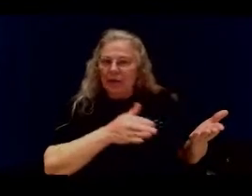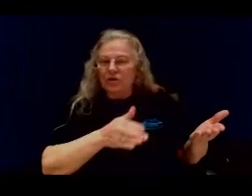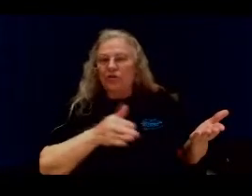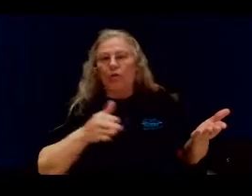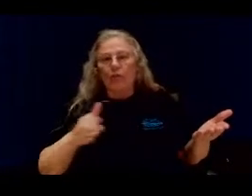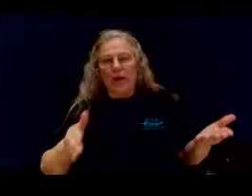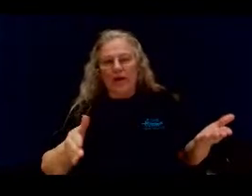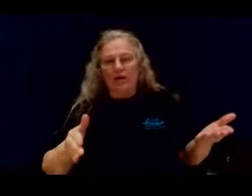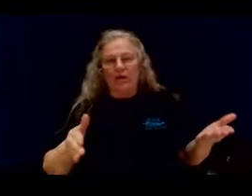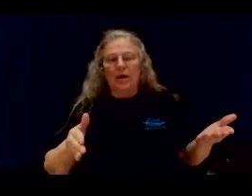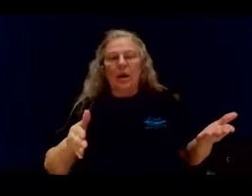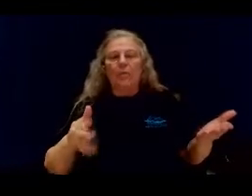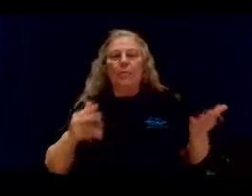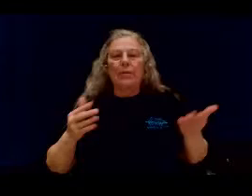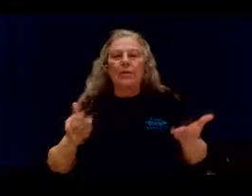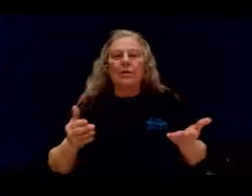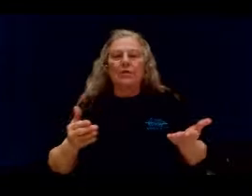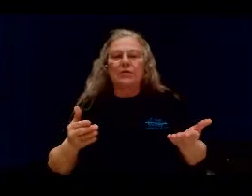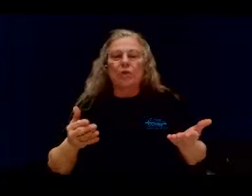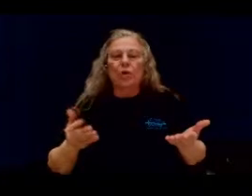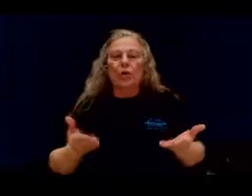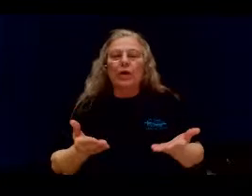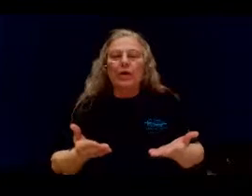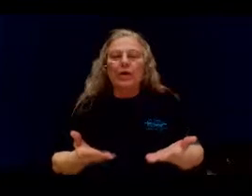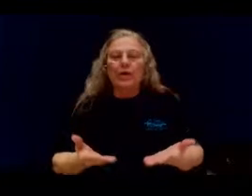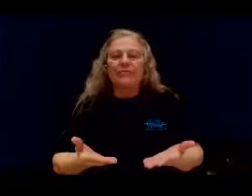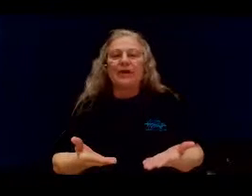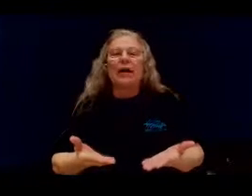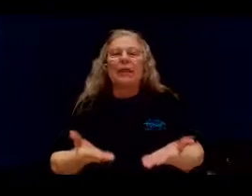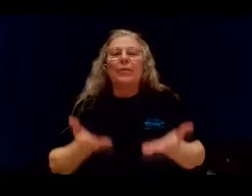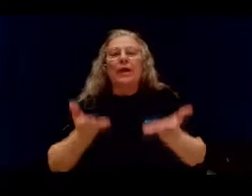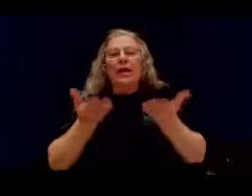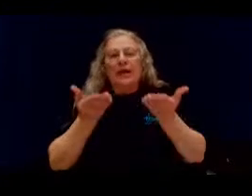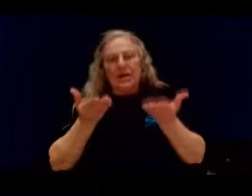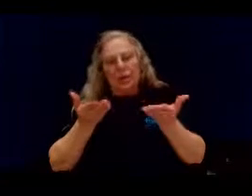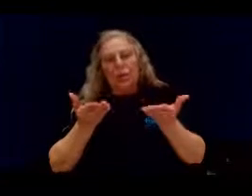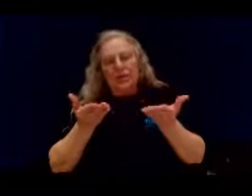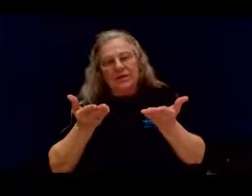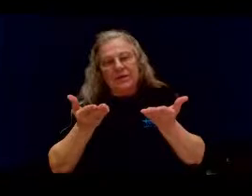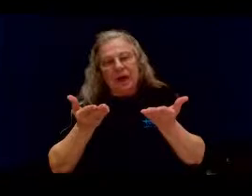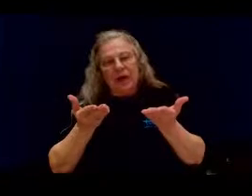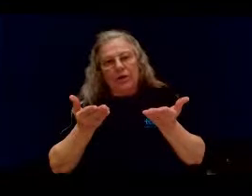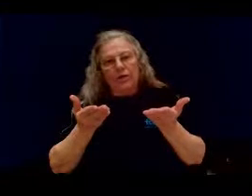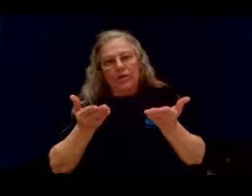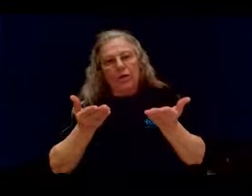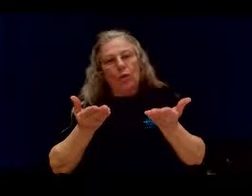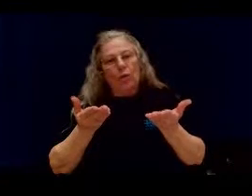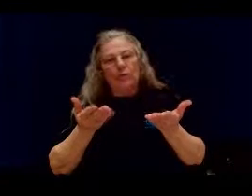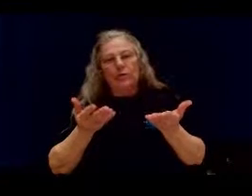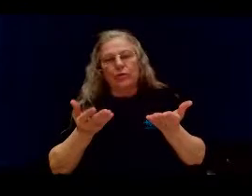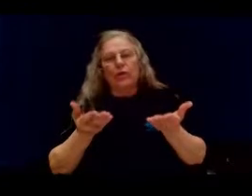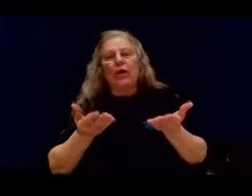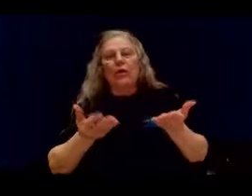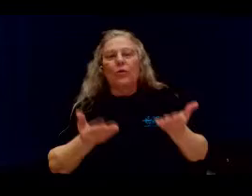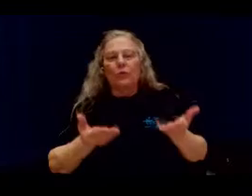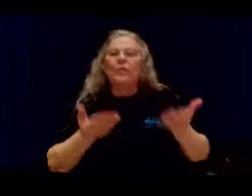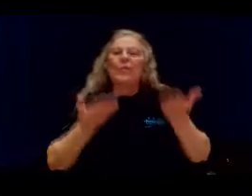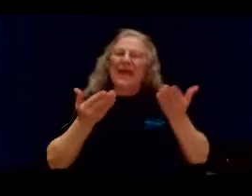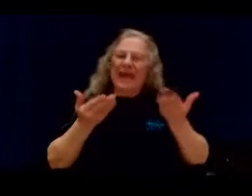English formation, but because the word lift up is one sign, you don't want to repeat